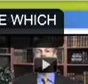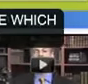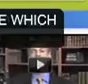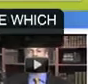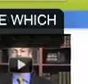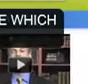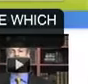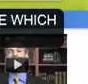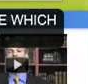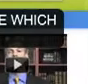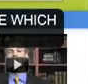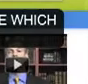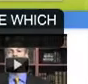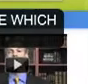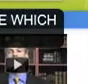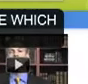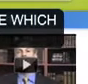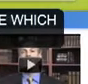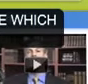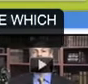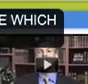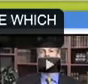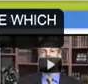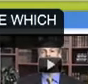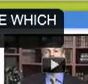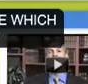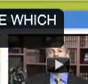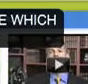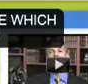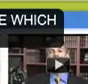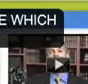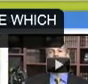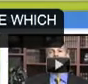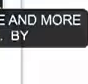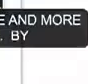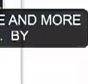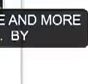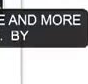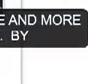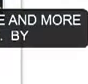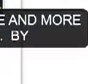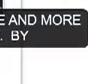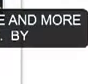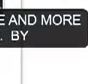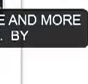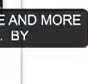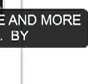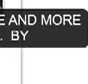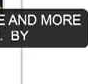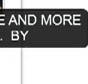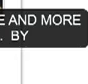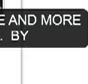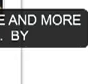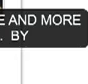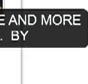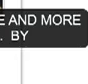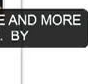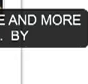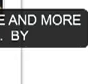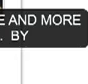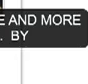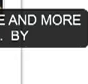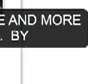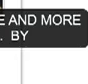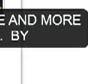training. By clicking on the link, it will take you to the GSA website, which provides you with information on how to find your local GSA,